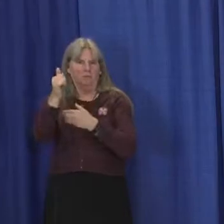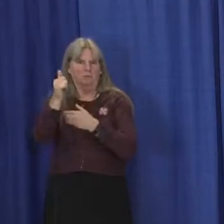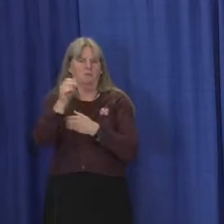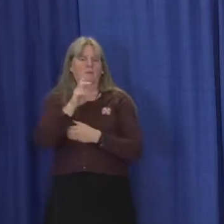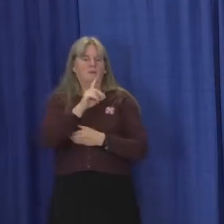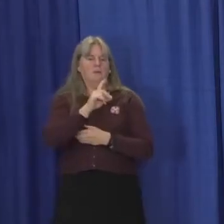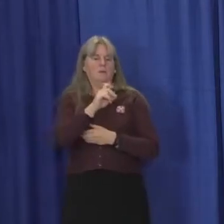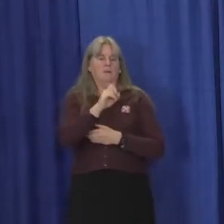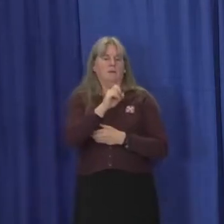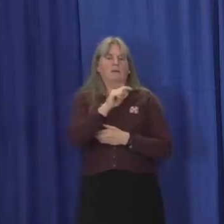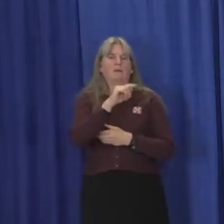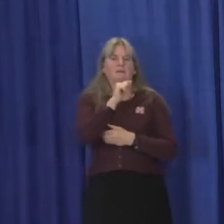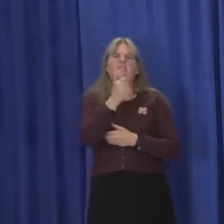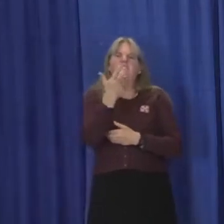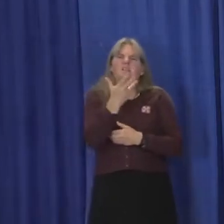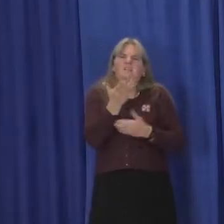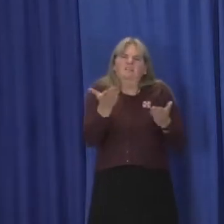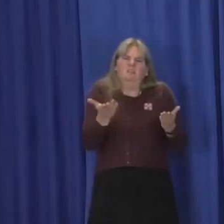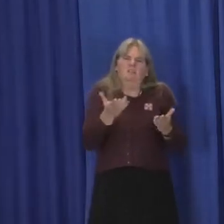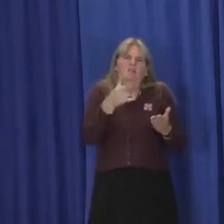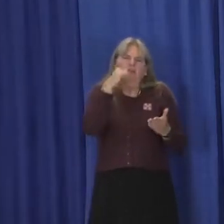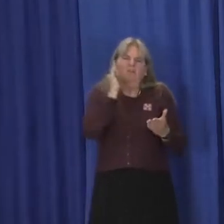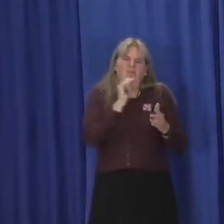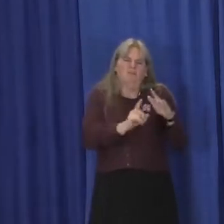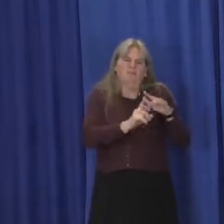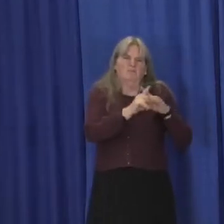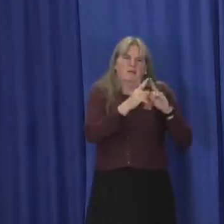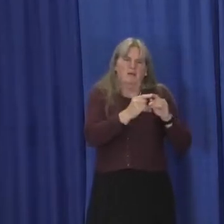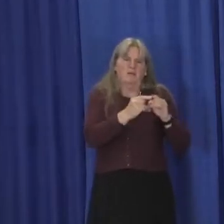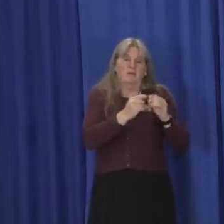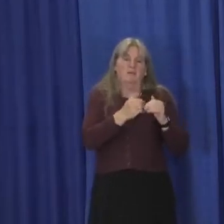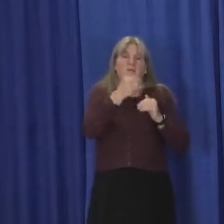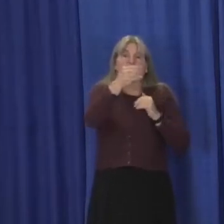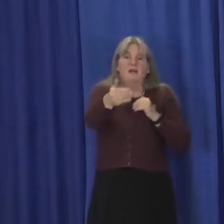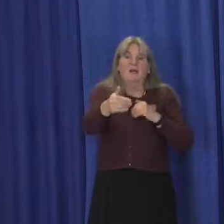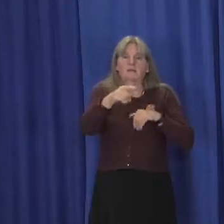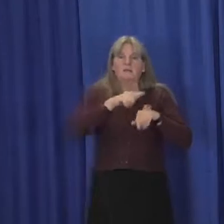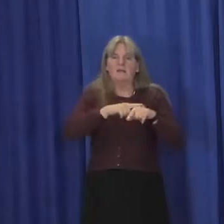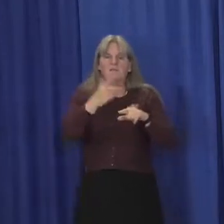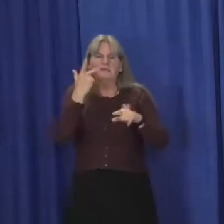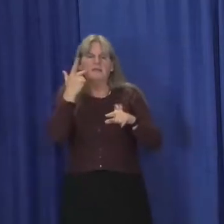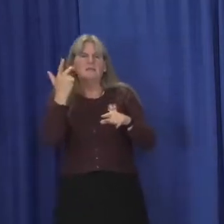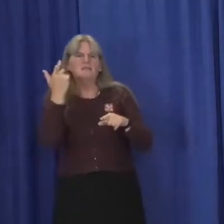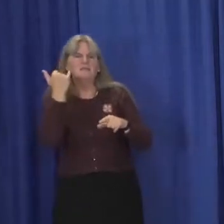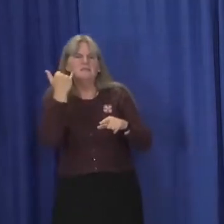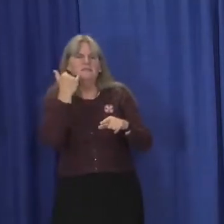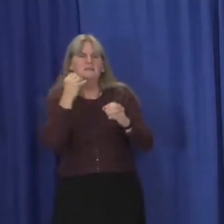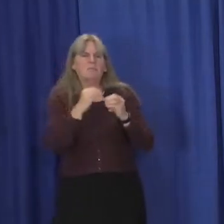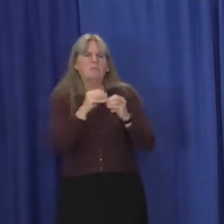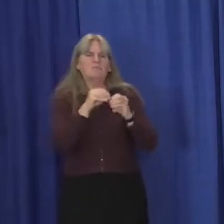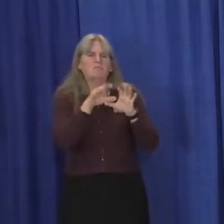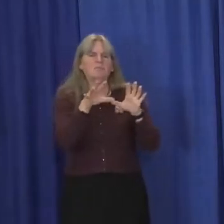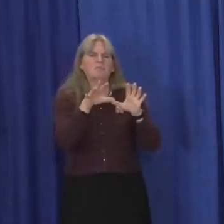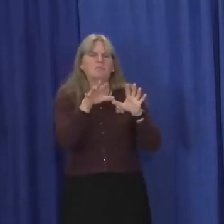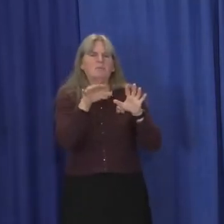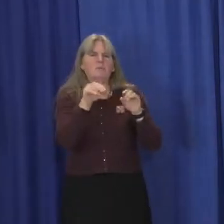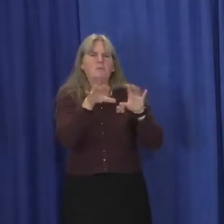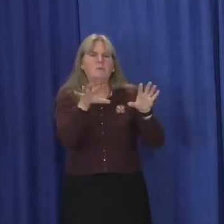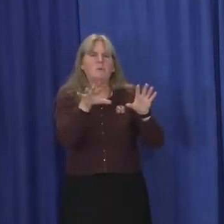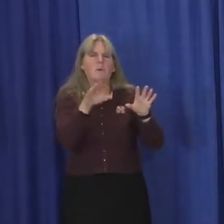territory, and the next milestone that we will announce will be when we see transmission of Delta in the